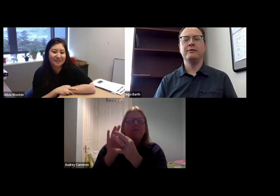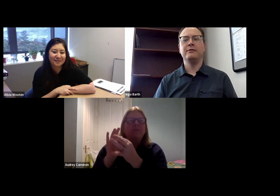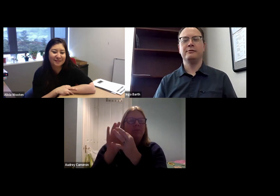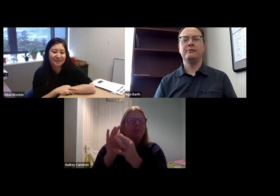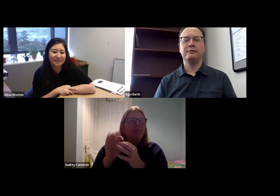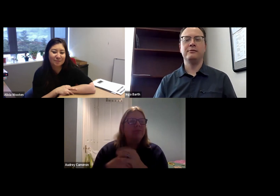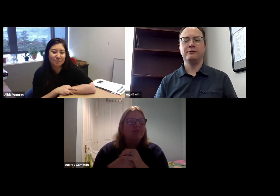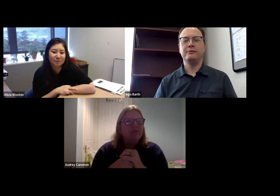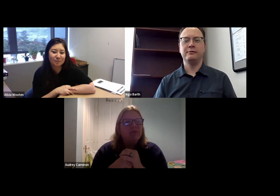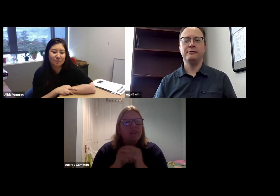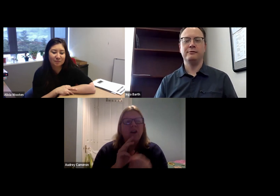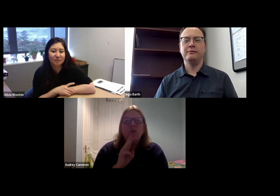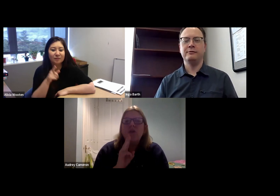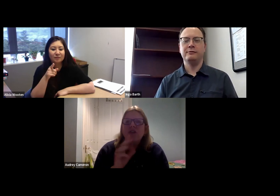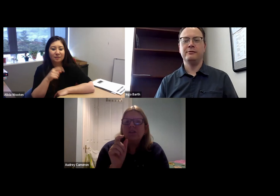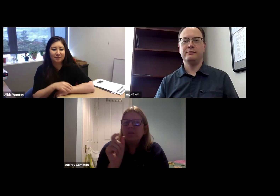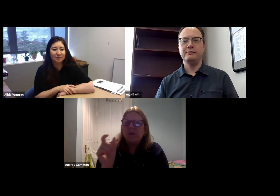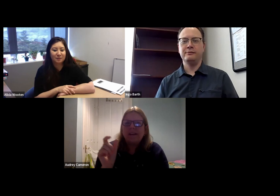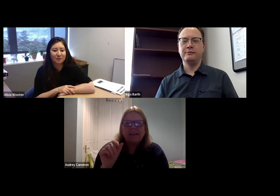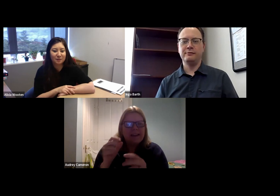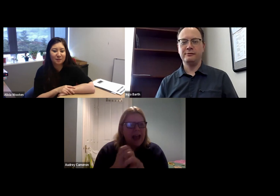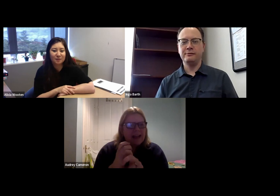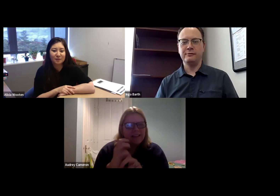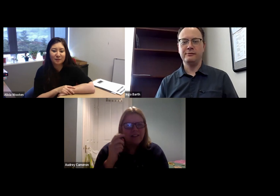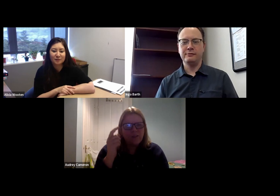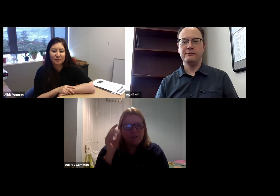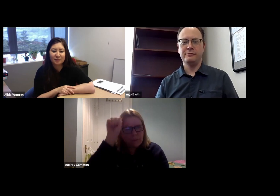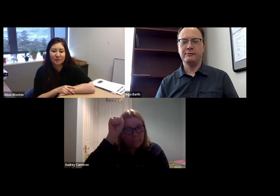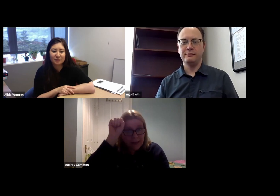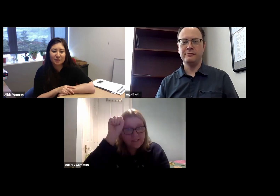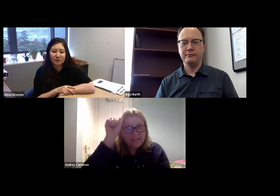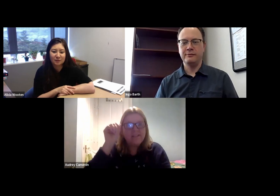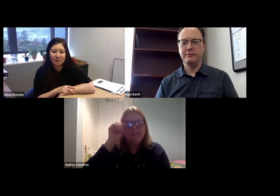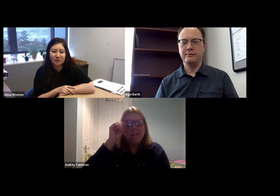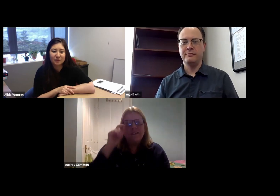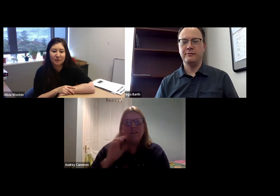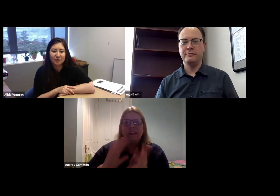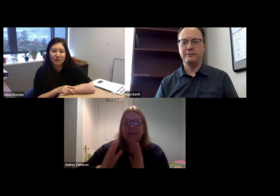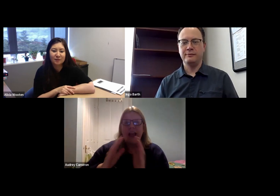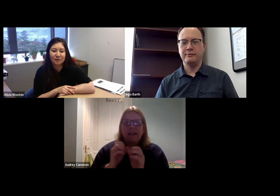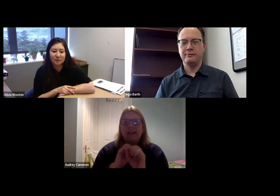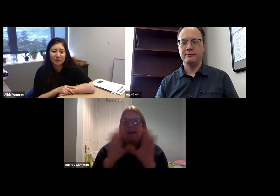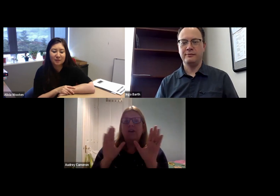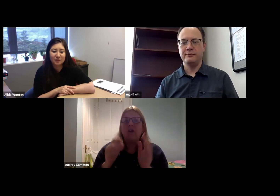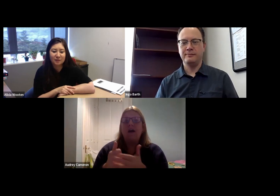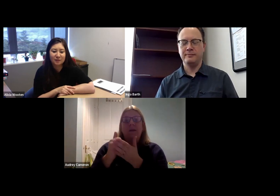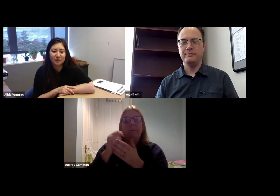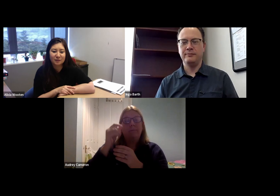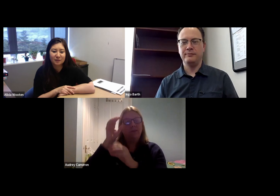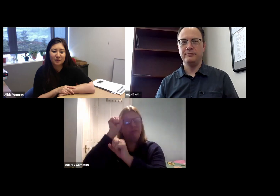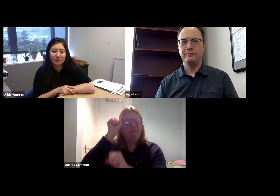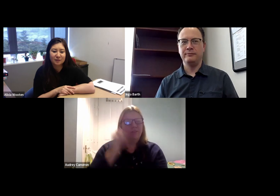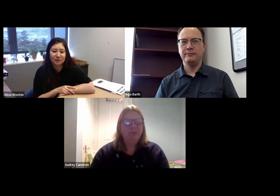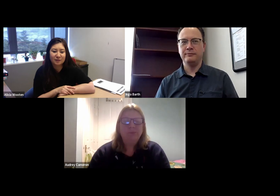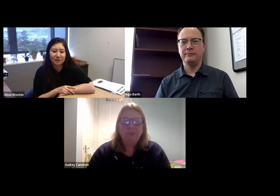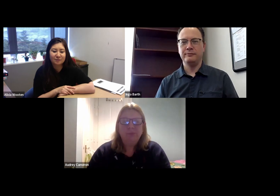Right. And the other thing too, we have to remember that a lot of these are children signing them too. So it's important that we